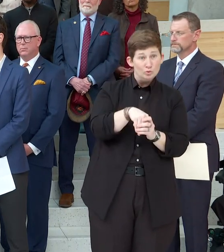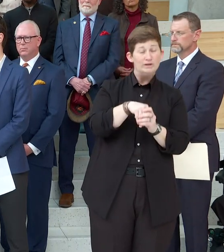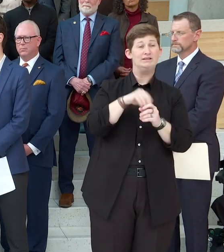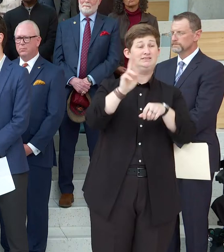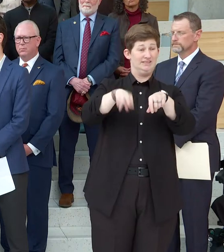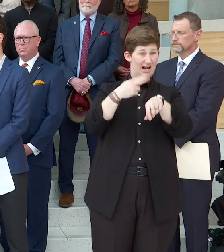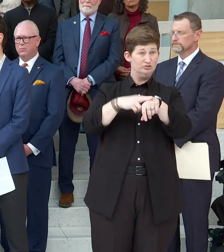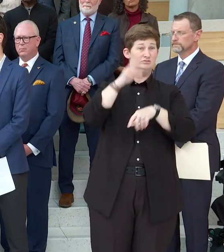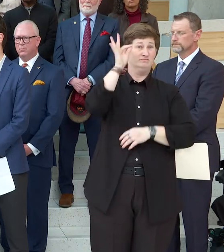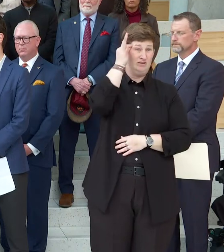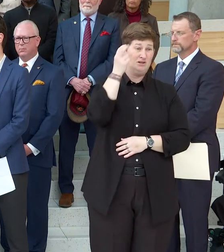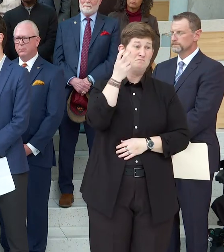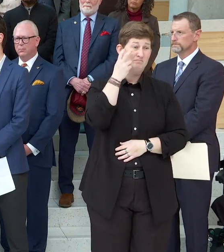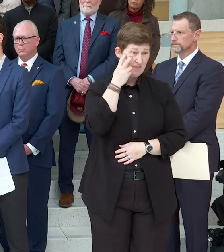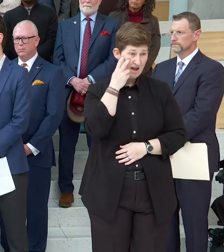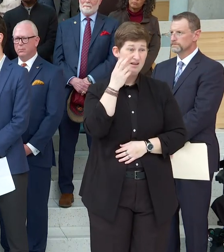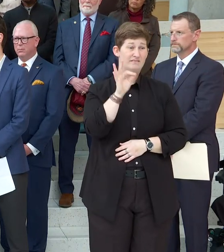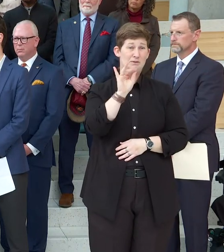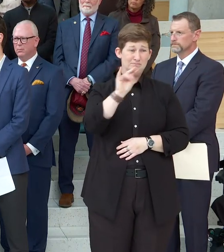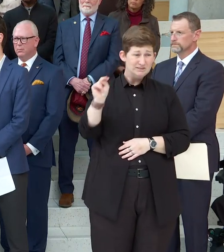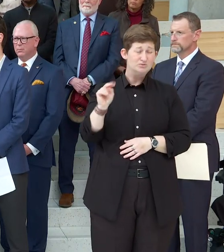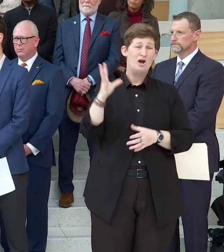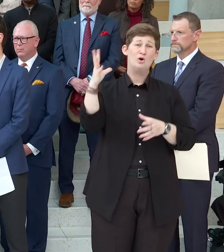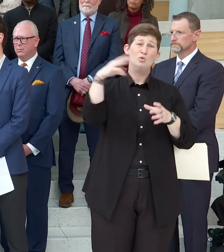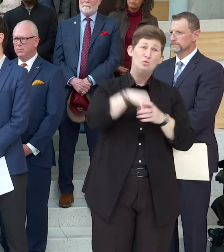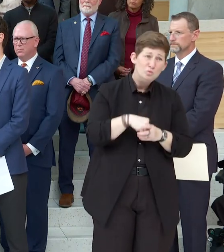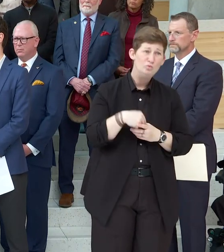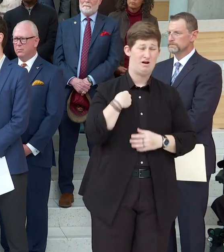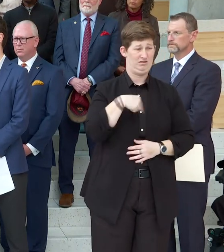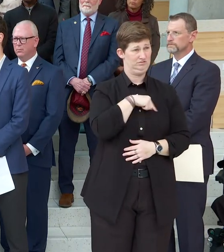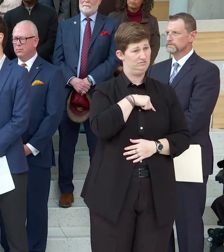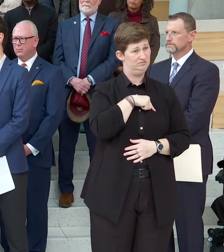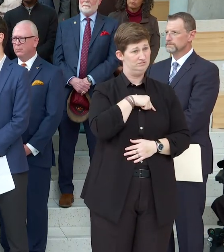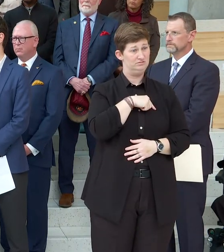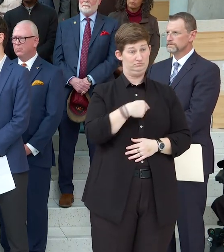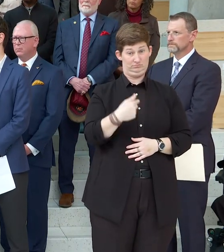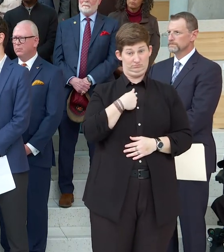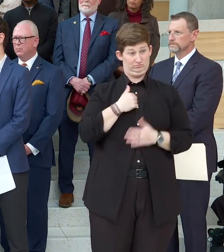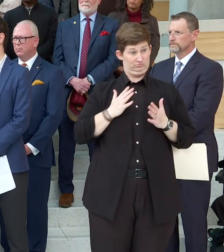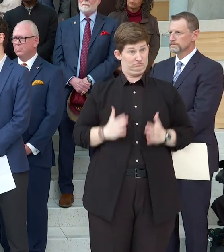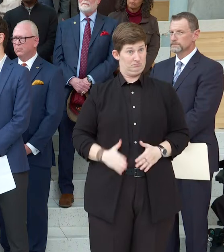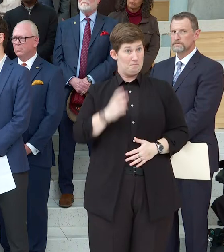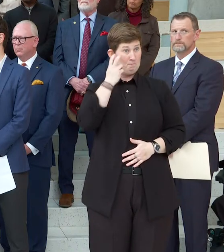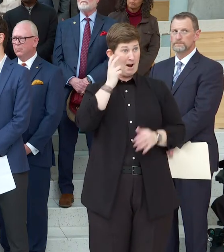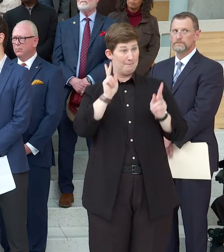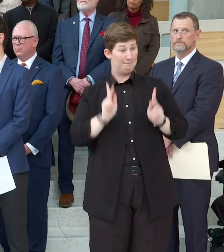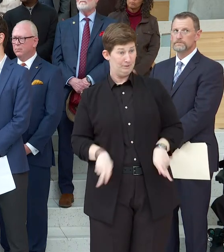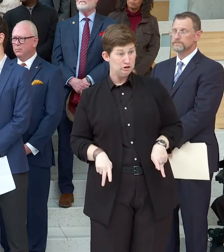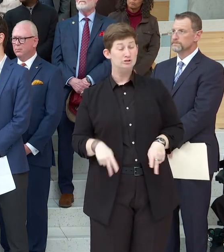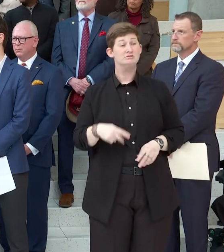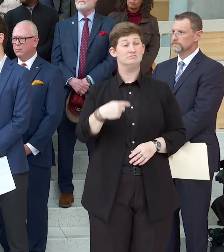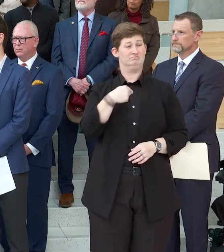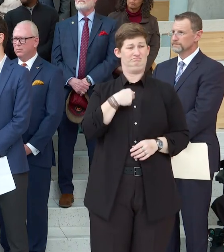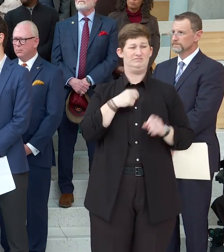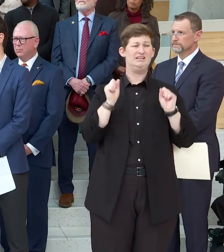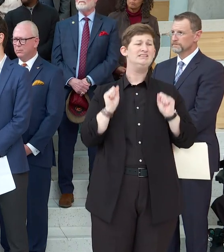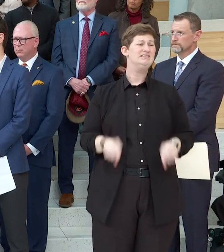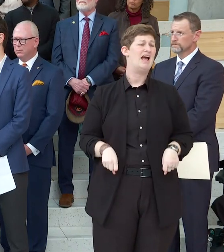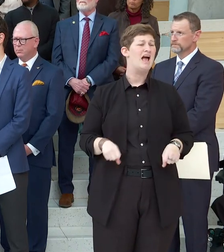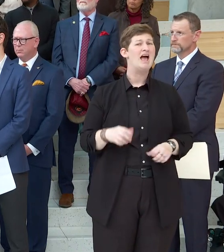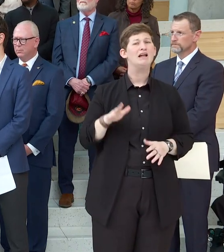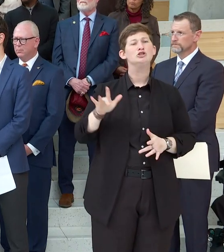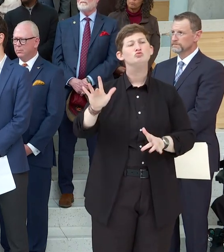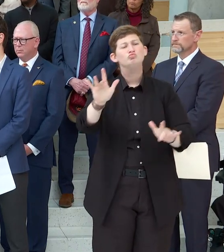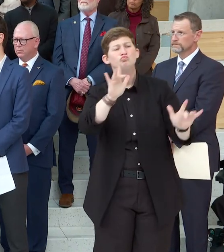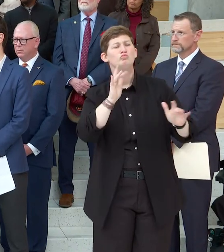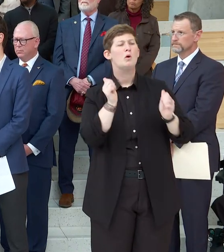those discussions. For me, as a blind person, I can get around without Uber